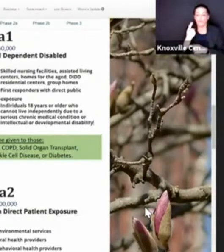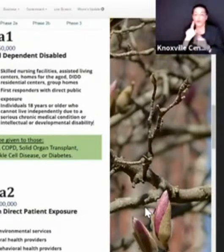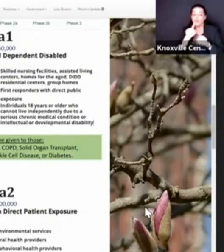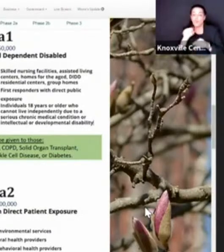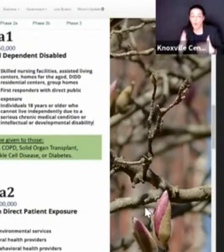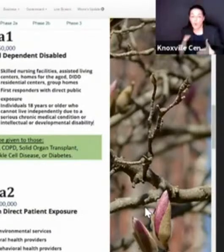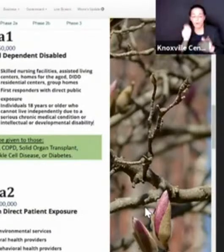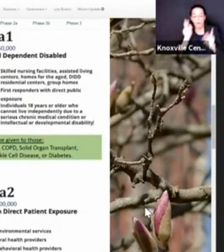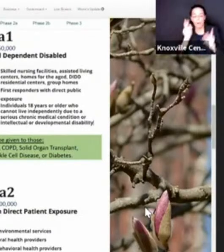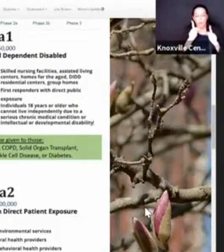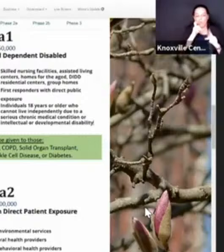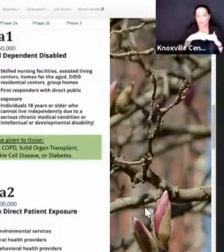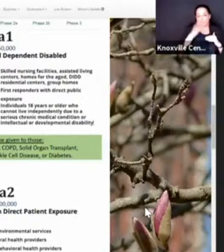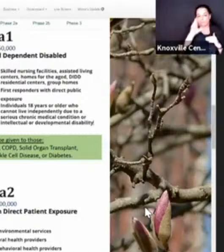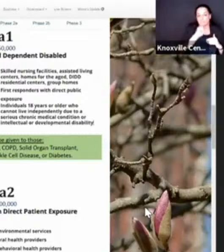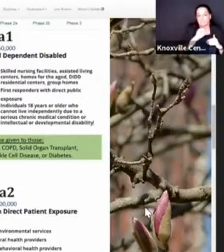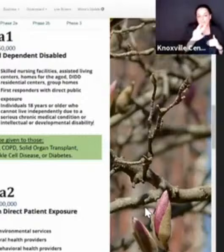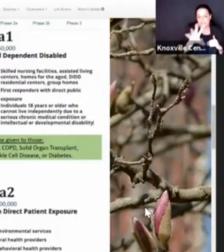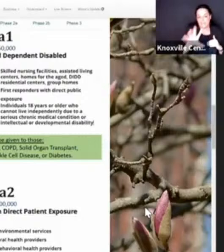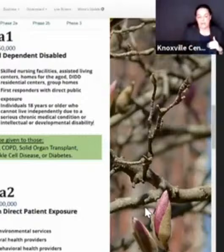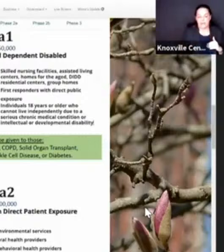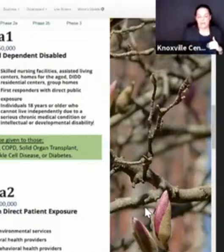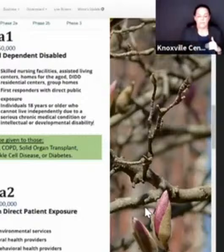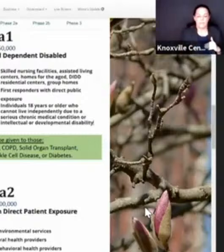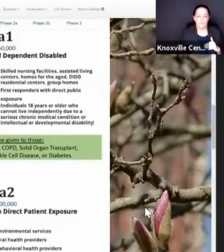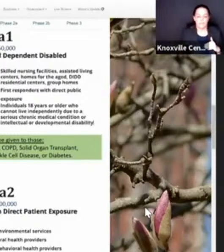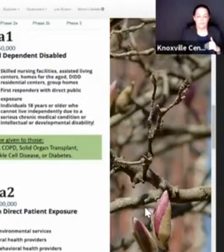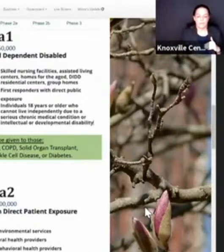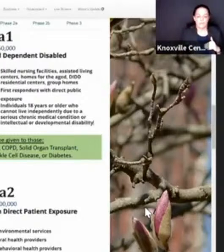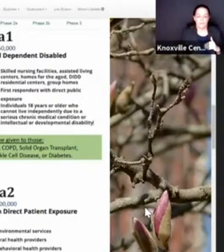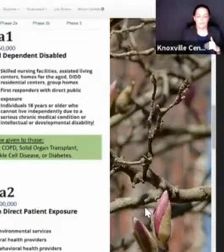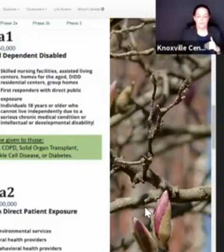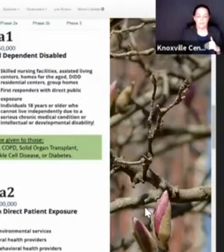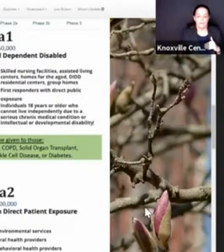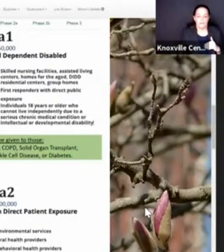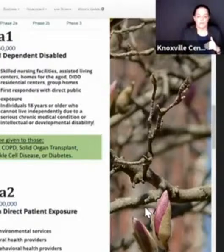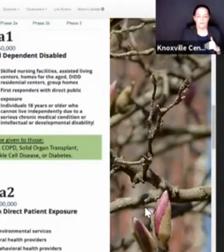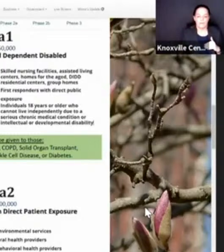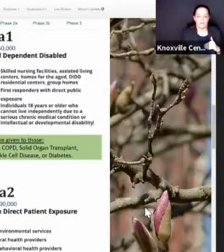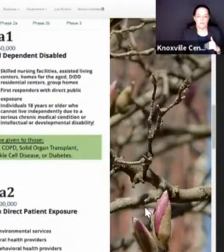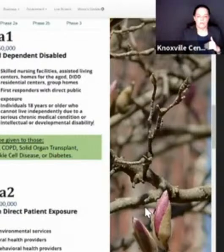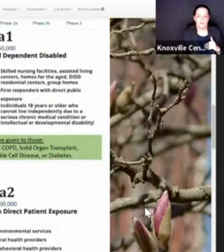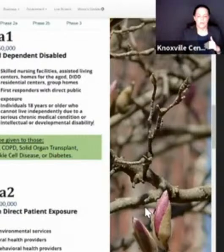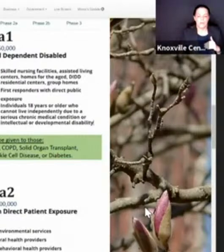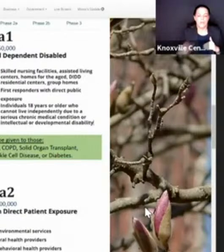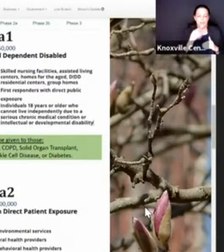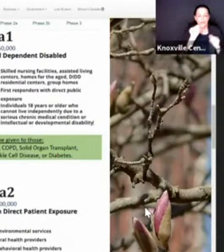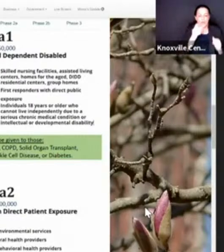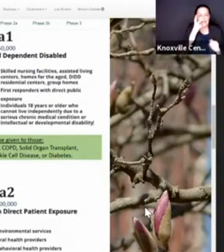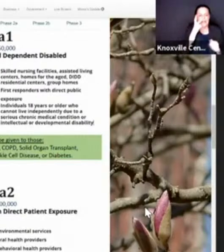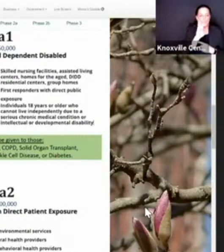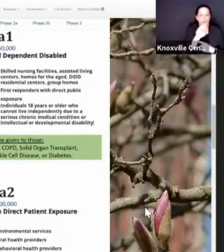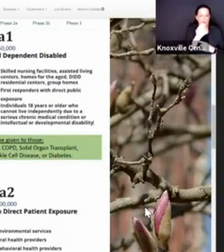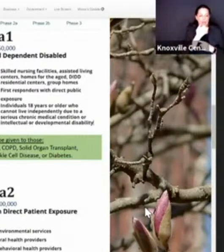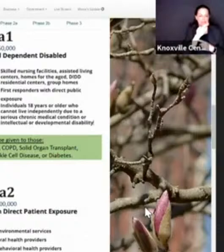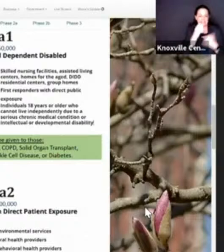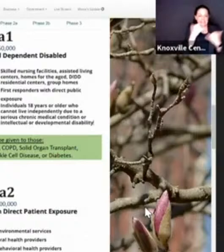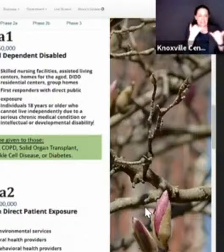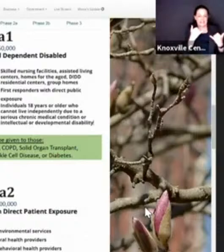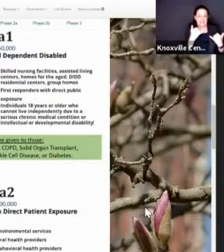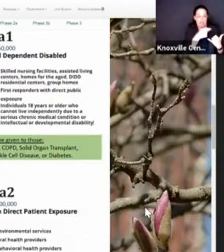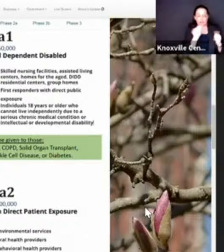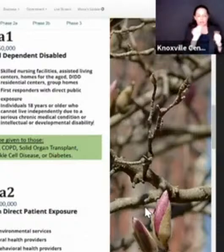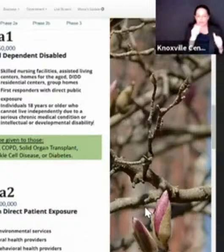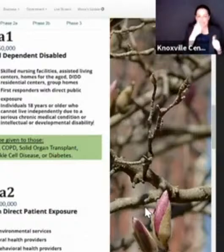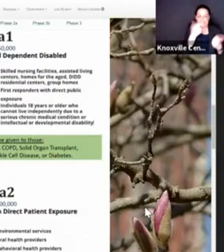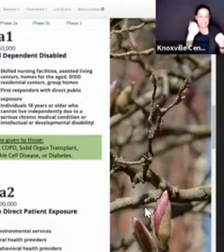and older. The full list is up on our website right now. So you can go to our vaccine information page at any time and